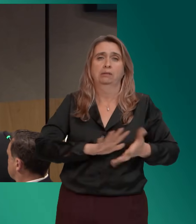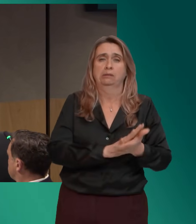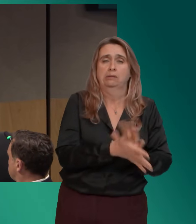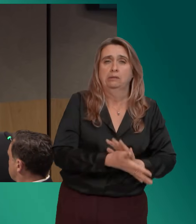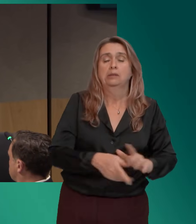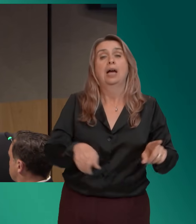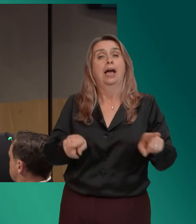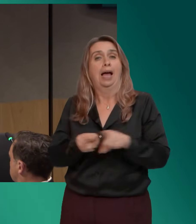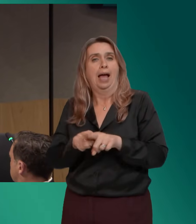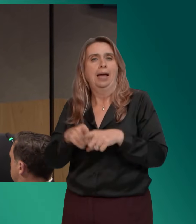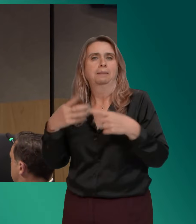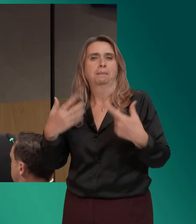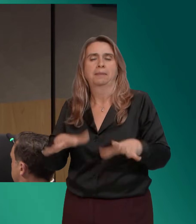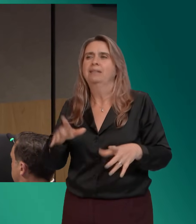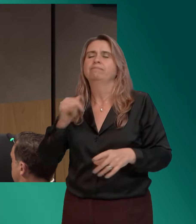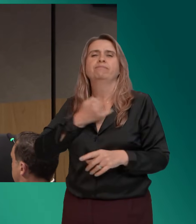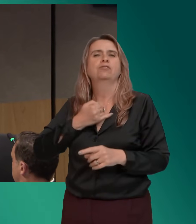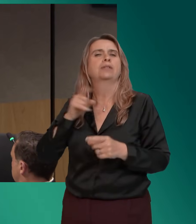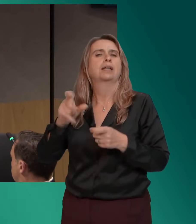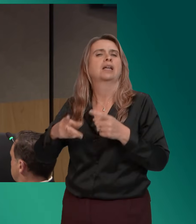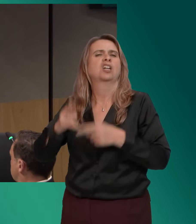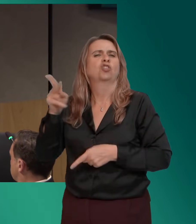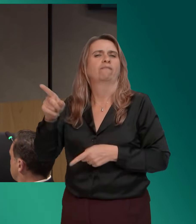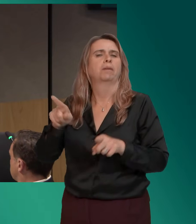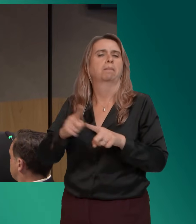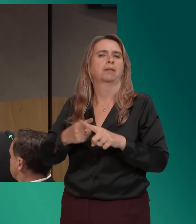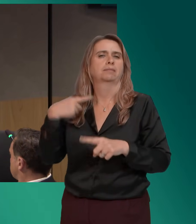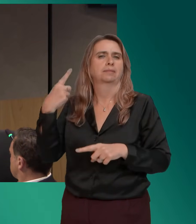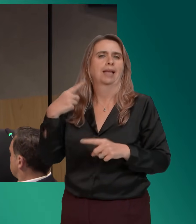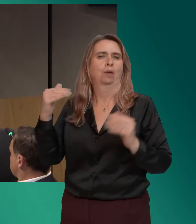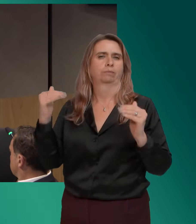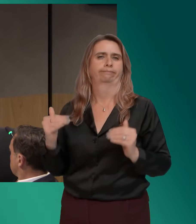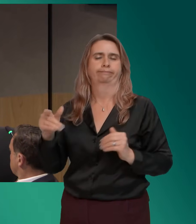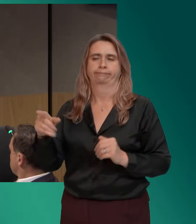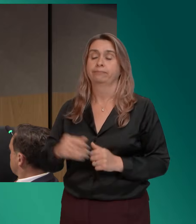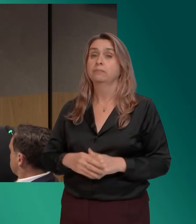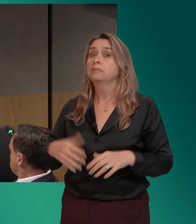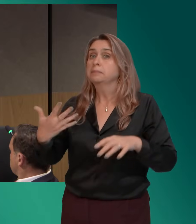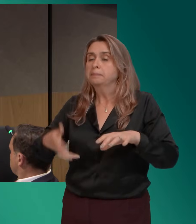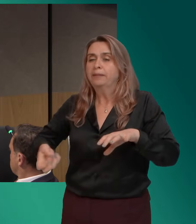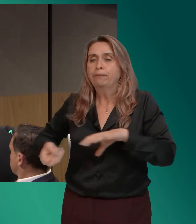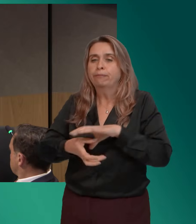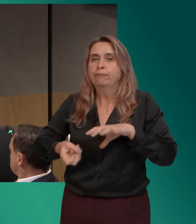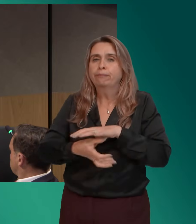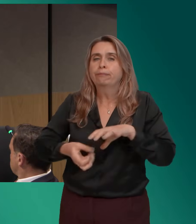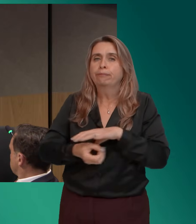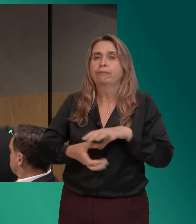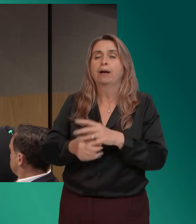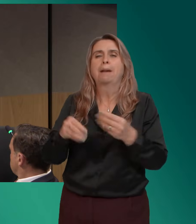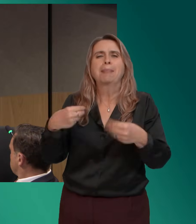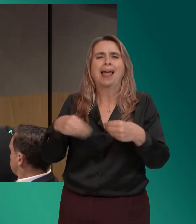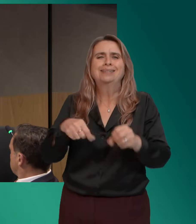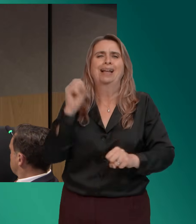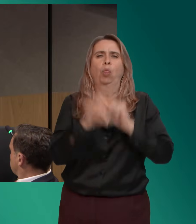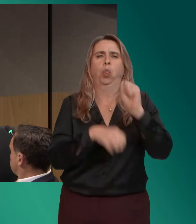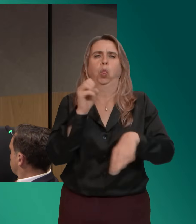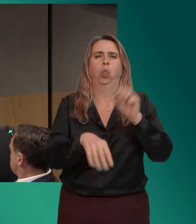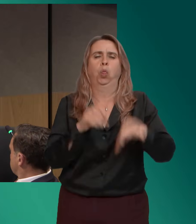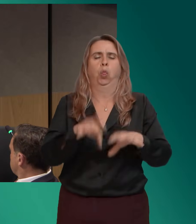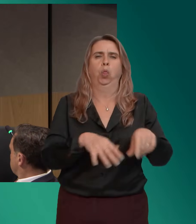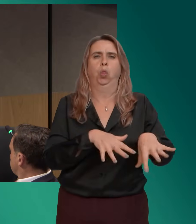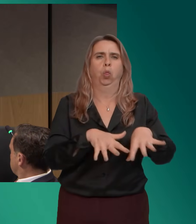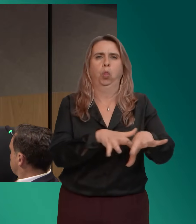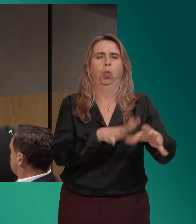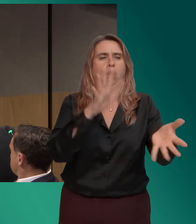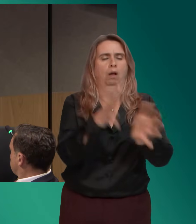ecosystems, human health and water quality. On the River Tawe, Trebanos pumping station is not splitting rainwater and sewage, so when it gets full, the two choices